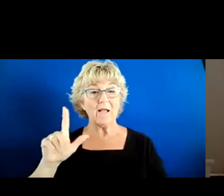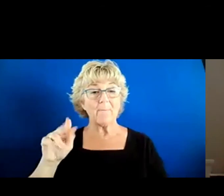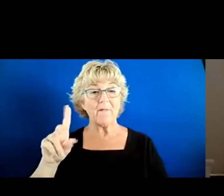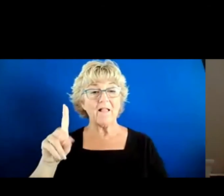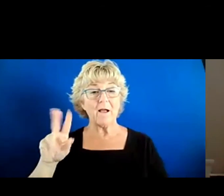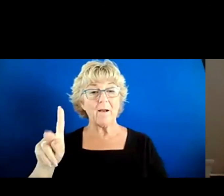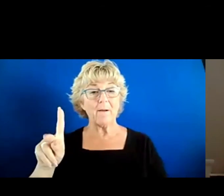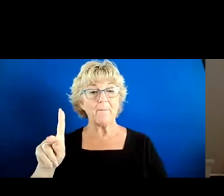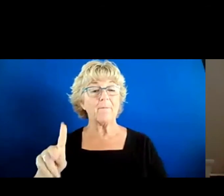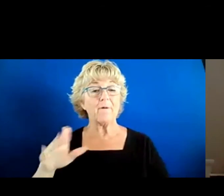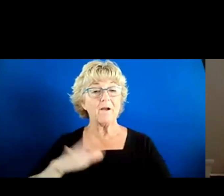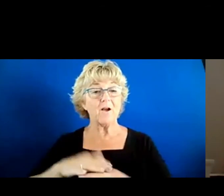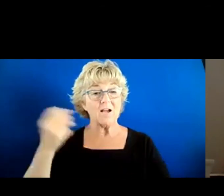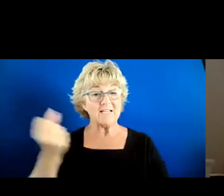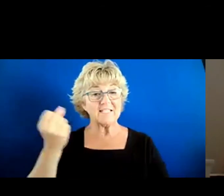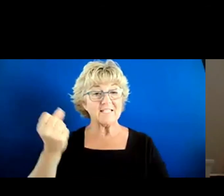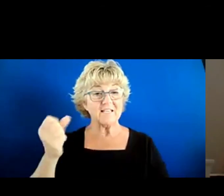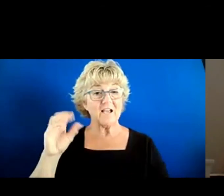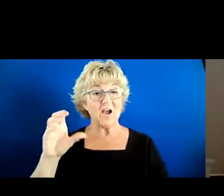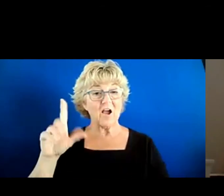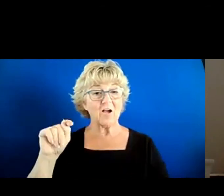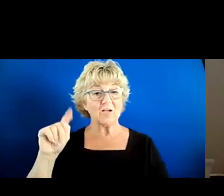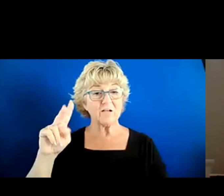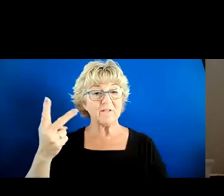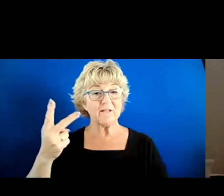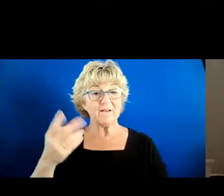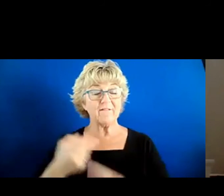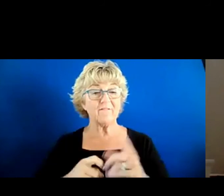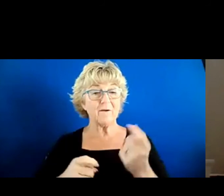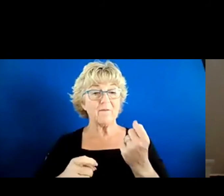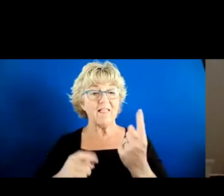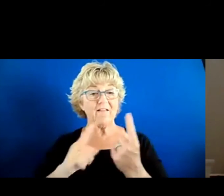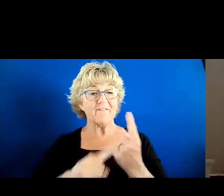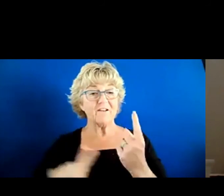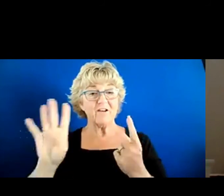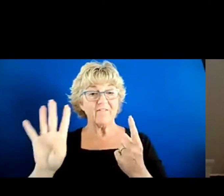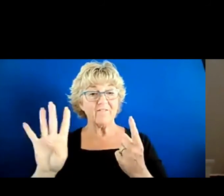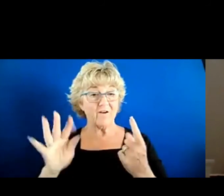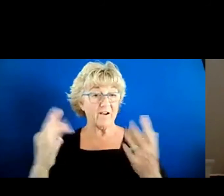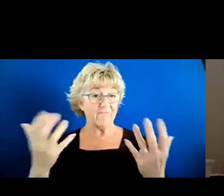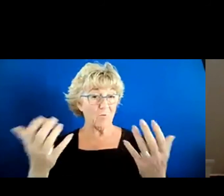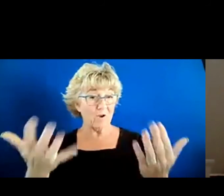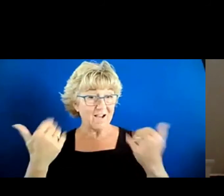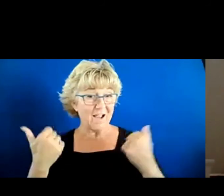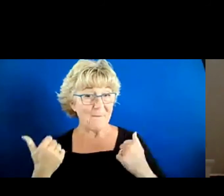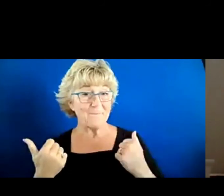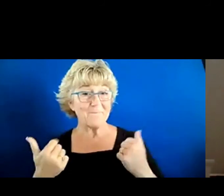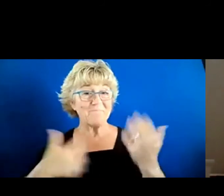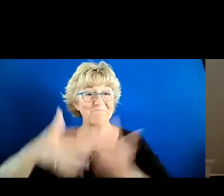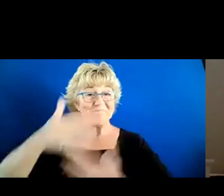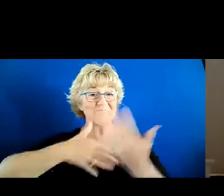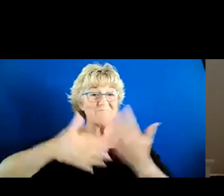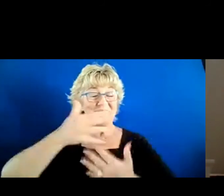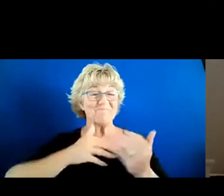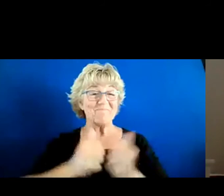Saturday, October 2nd, between 11 and 4. if you'd like to come and just interact with a number